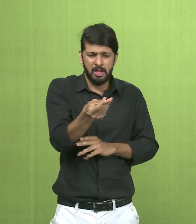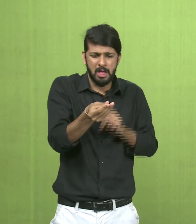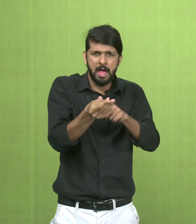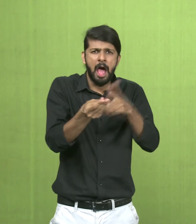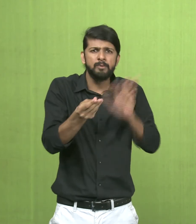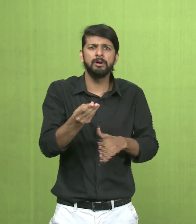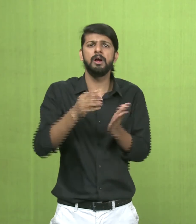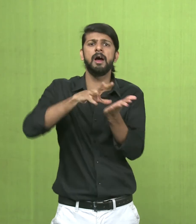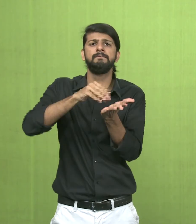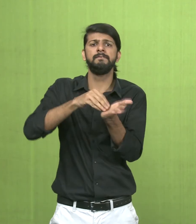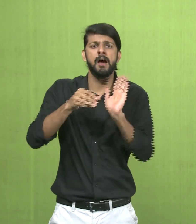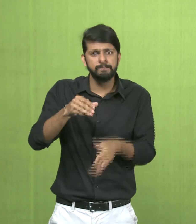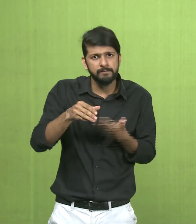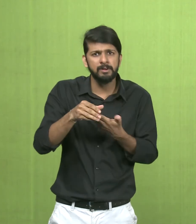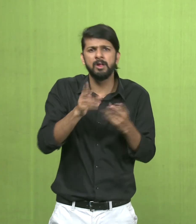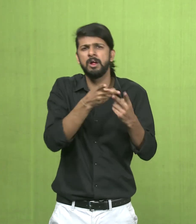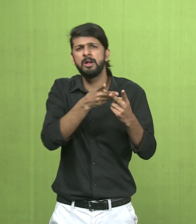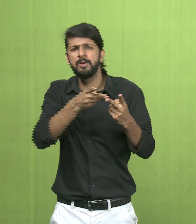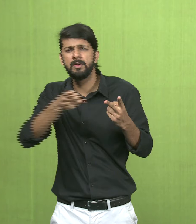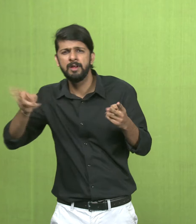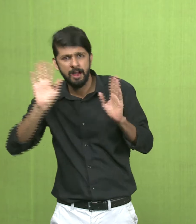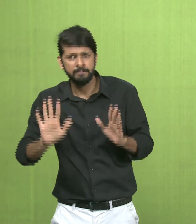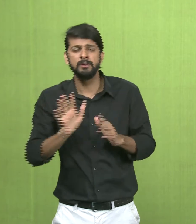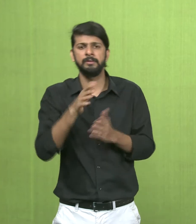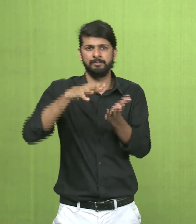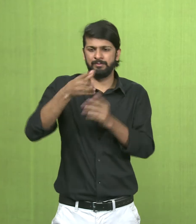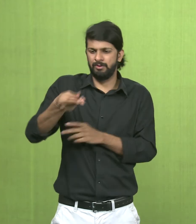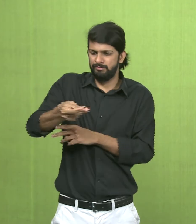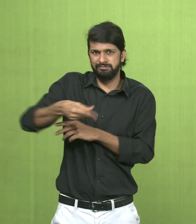materials? So, they have colored rice,